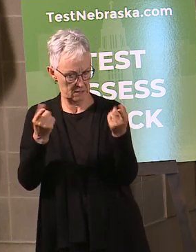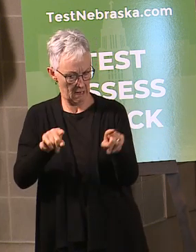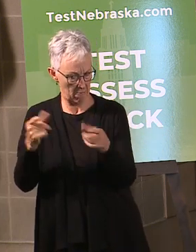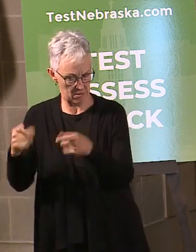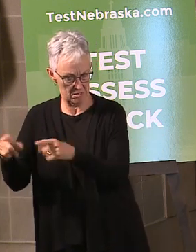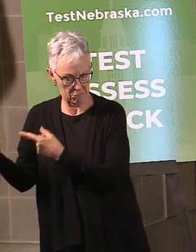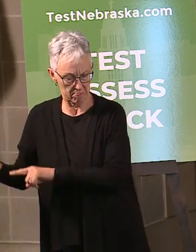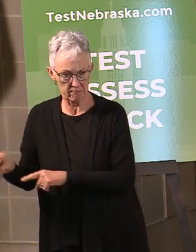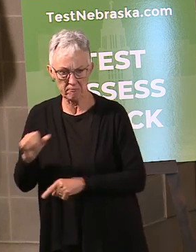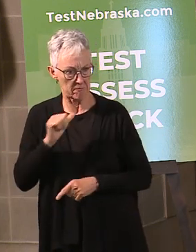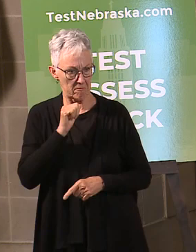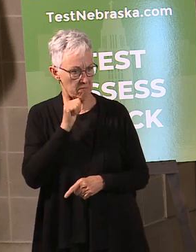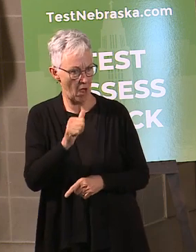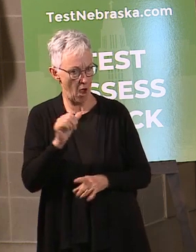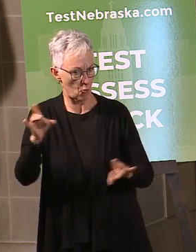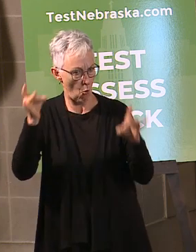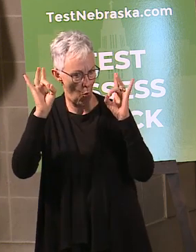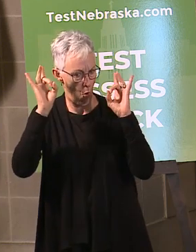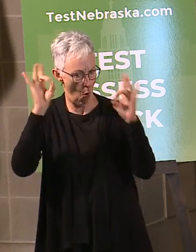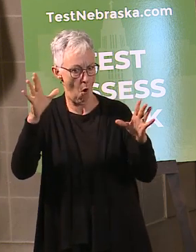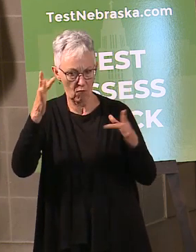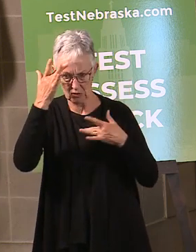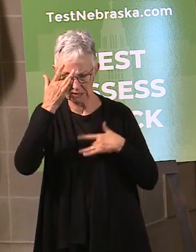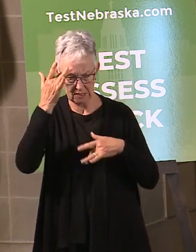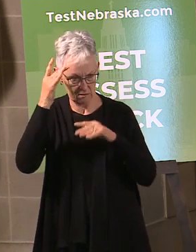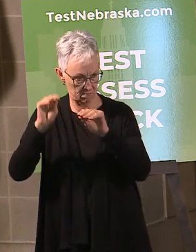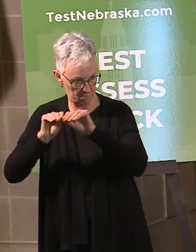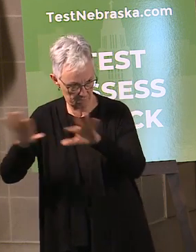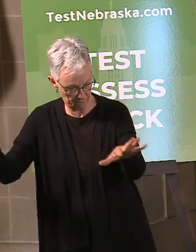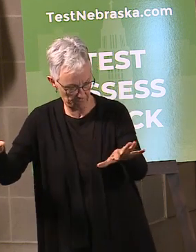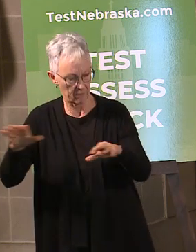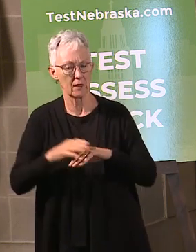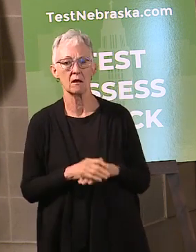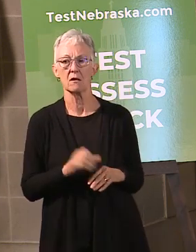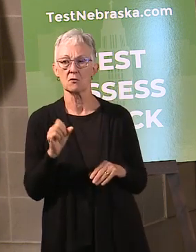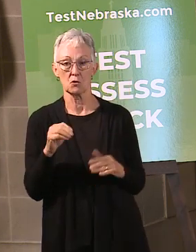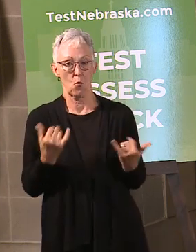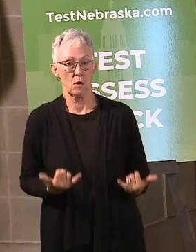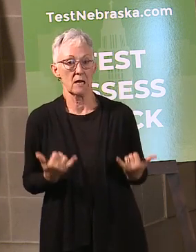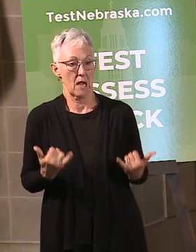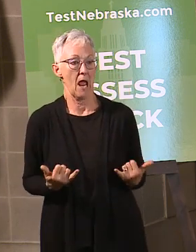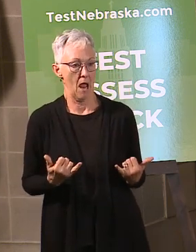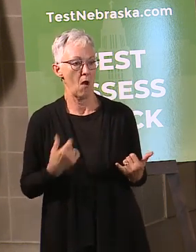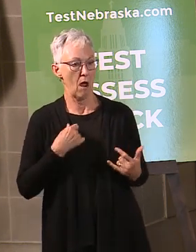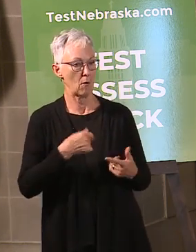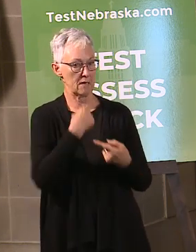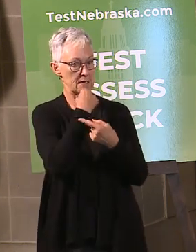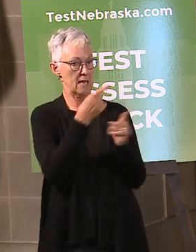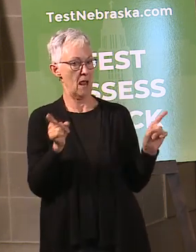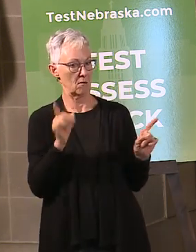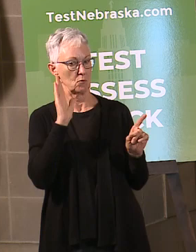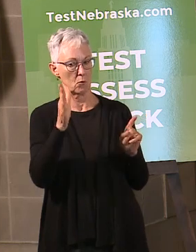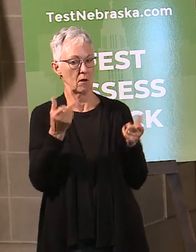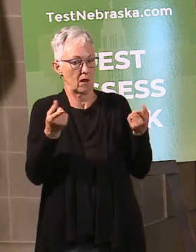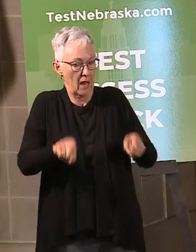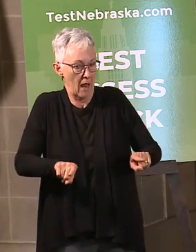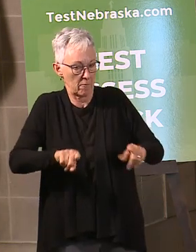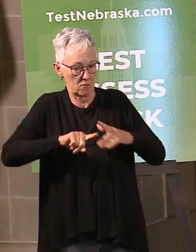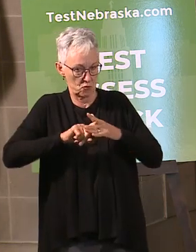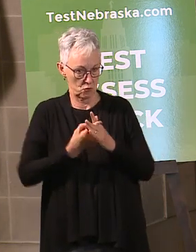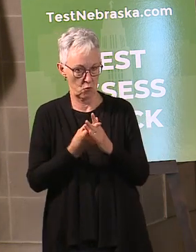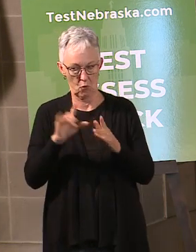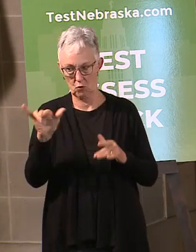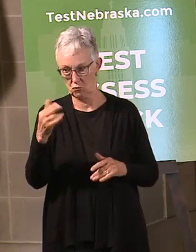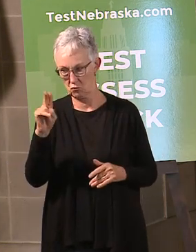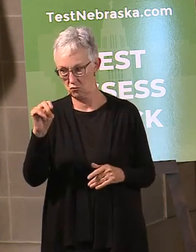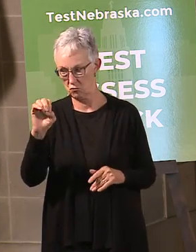be able to let people know and give people a chance to plan for what things will look like starting June 1st. So some of the things that are going to remain the same